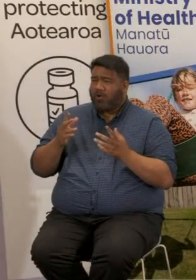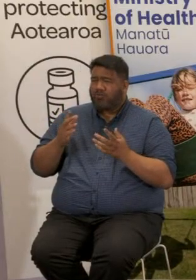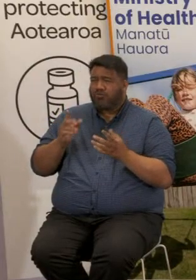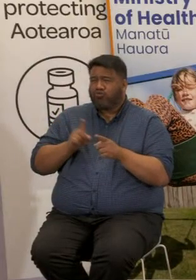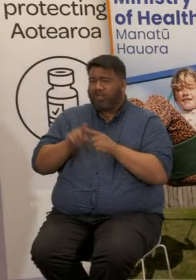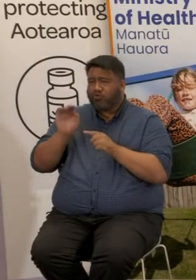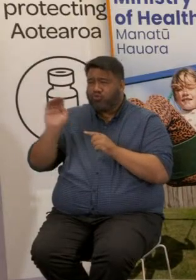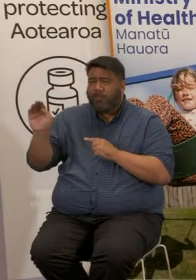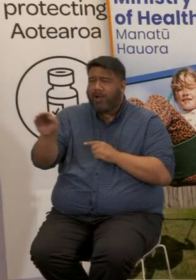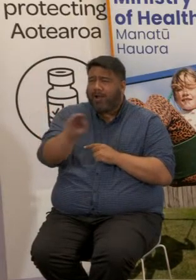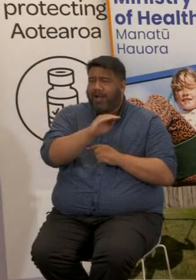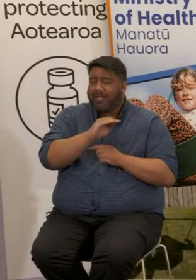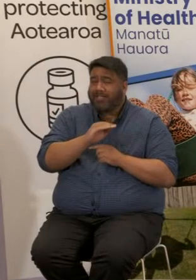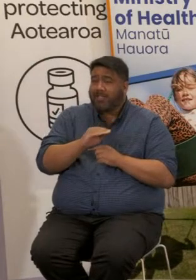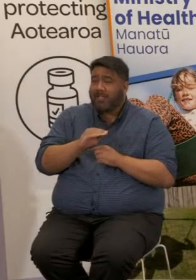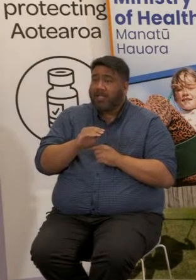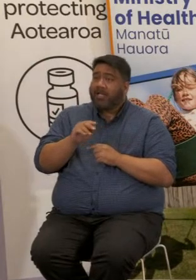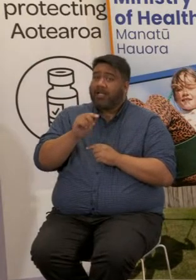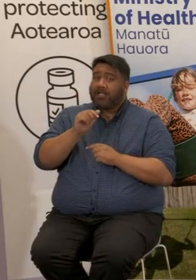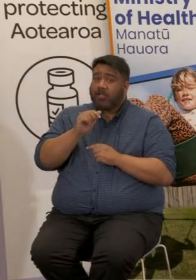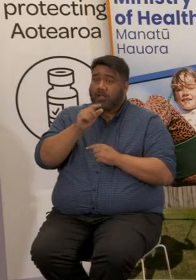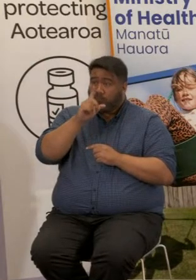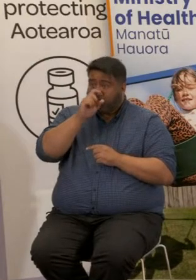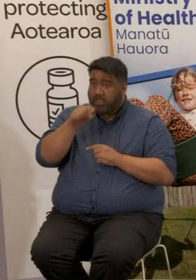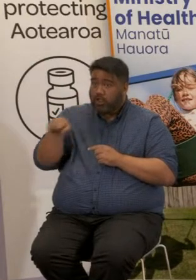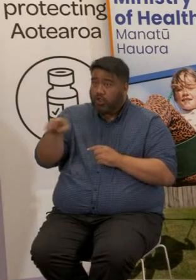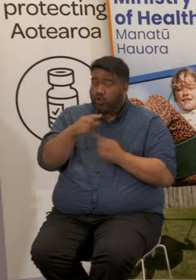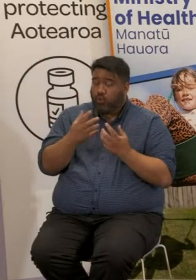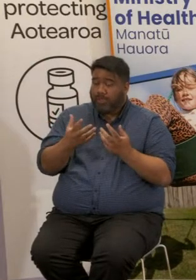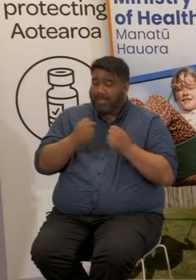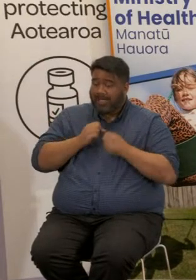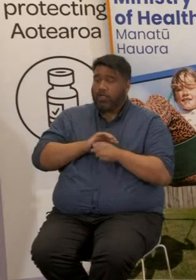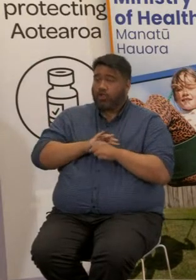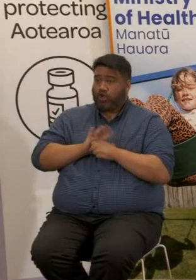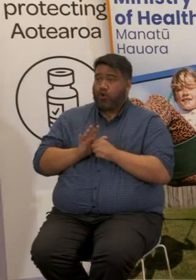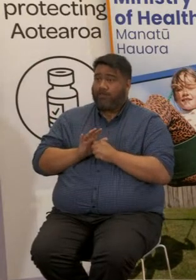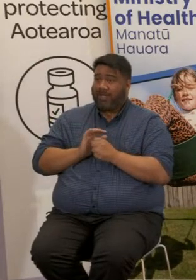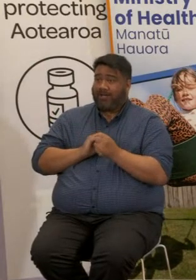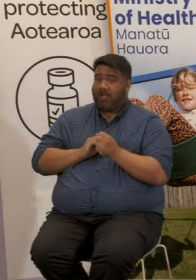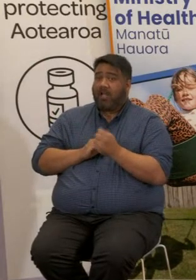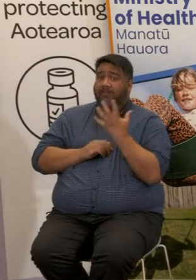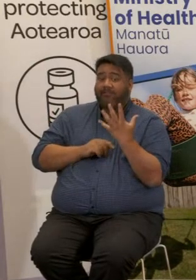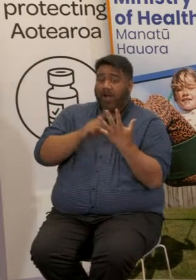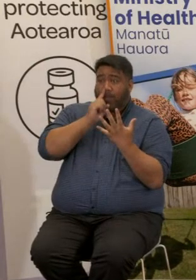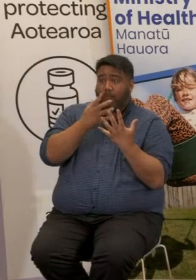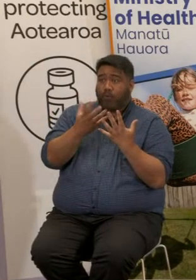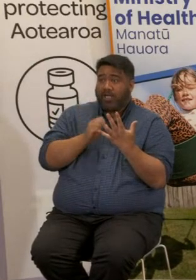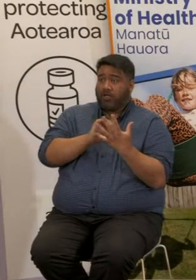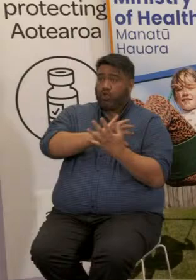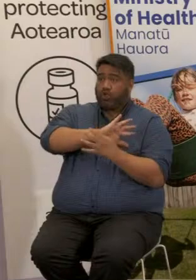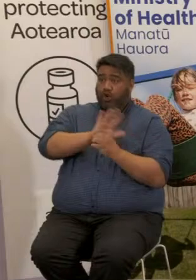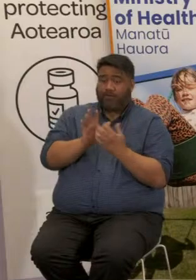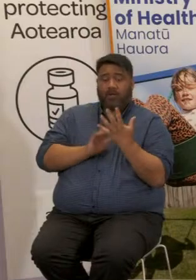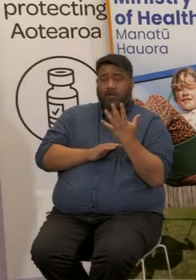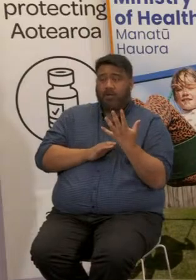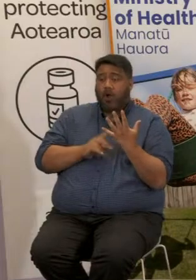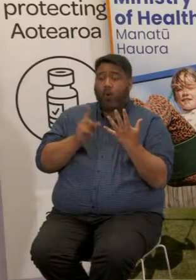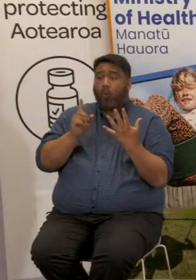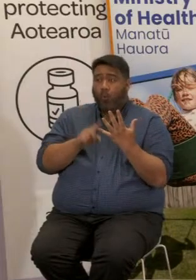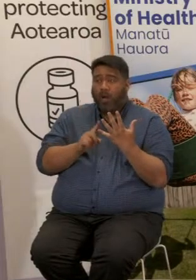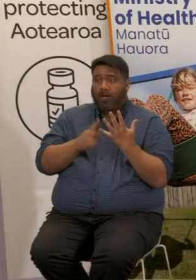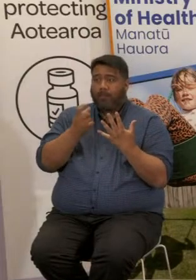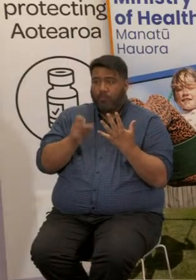really clear that if you catch COVID, 1 in 5 people will have it severely and need support in hospital to